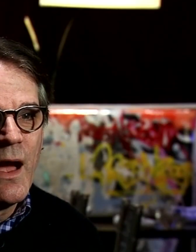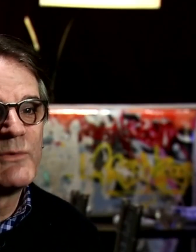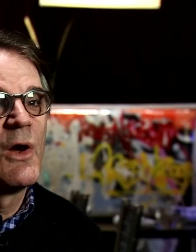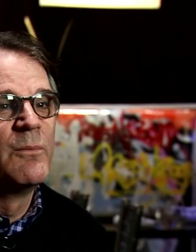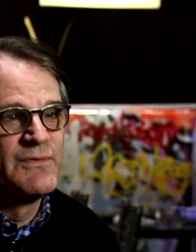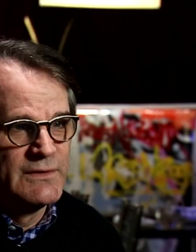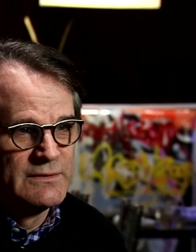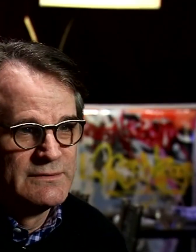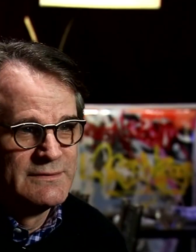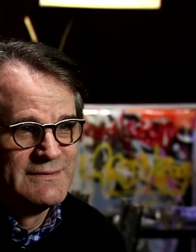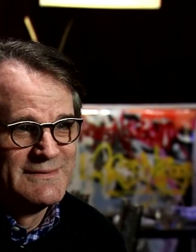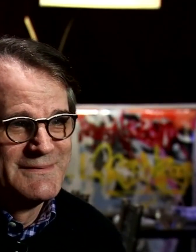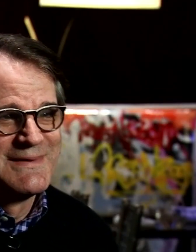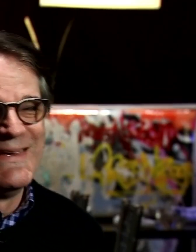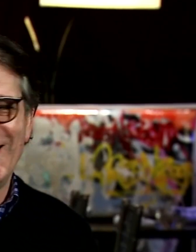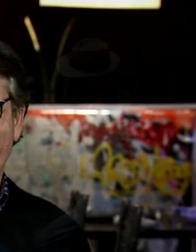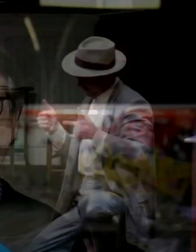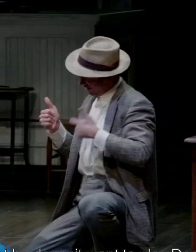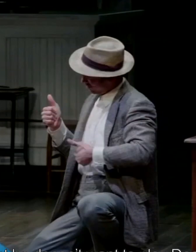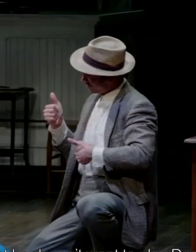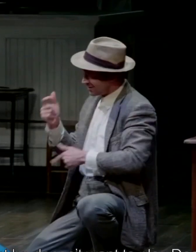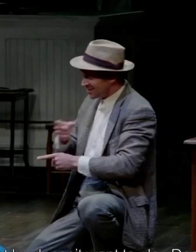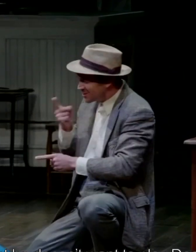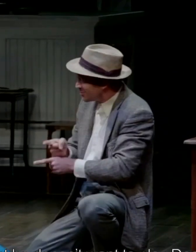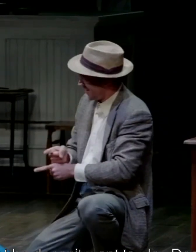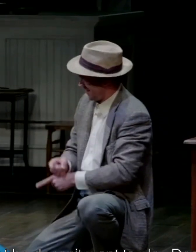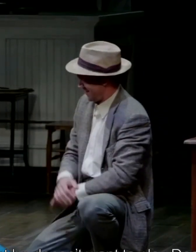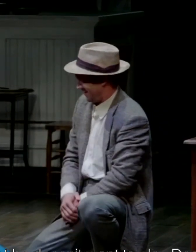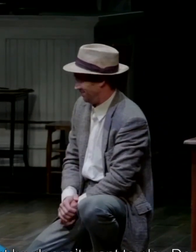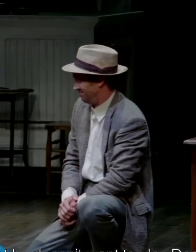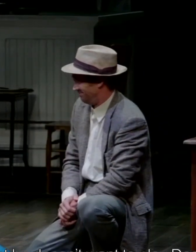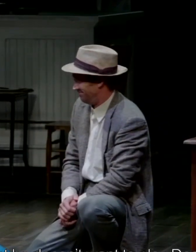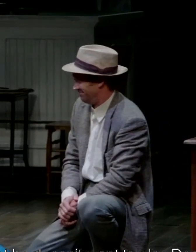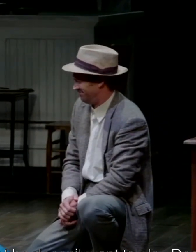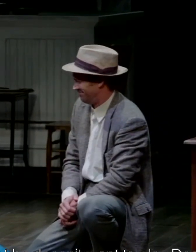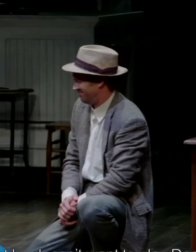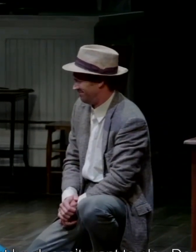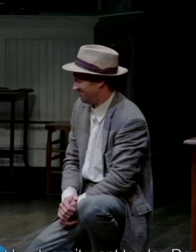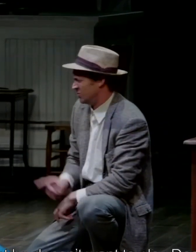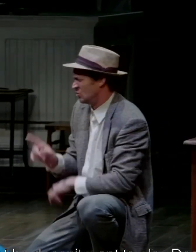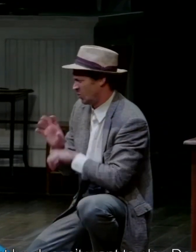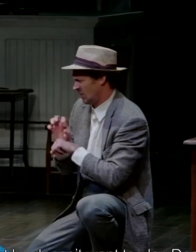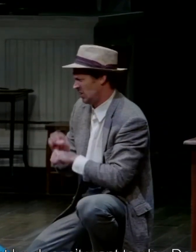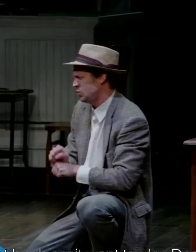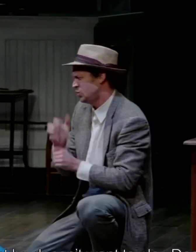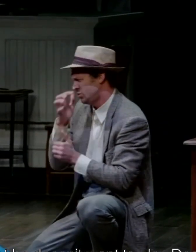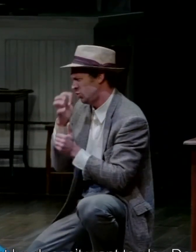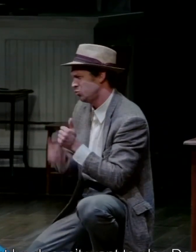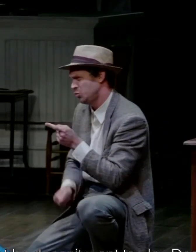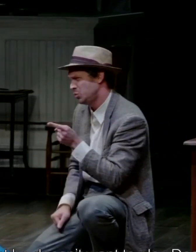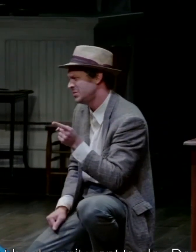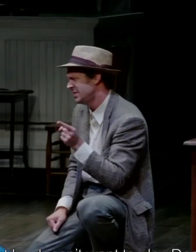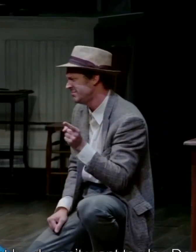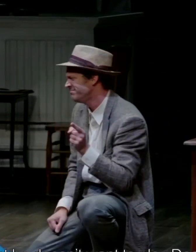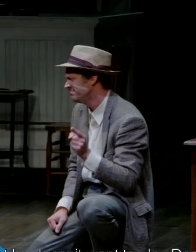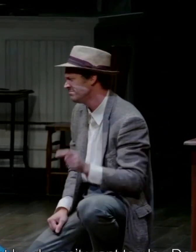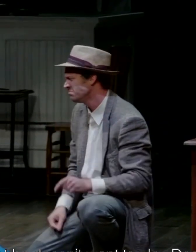was hopeful. For Harvard, it's not that he doesn't want to play deaf characters. He's a proud